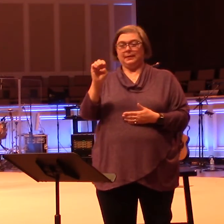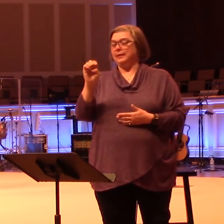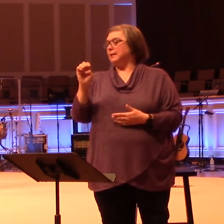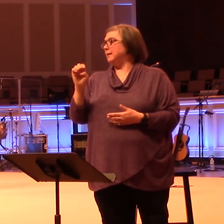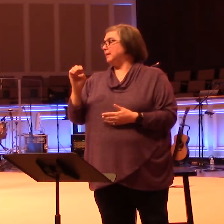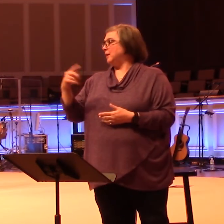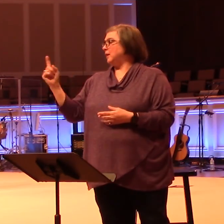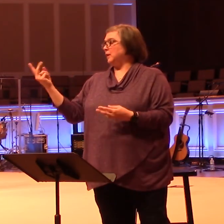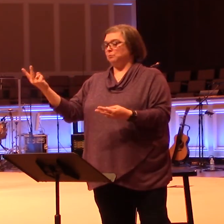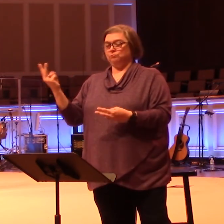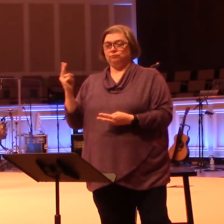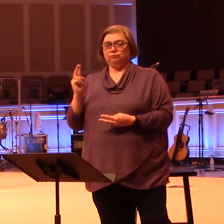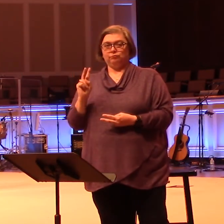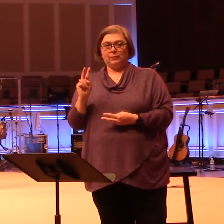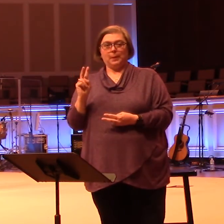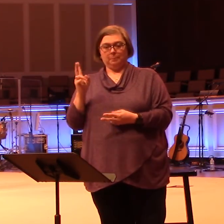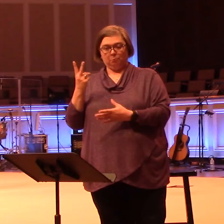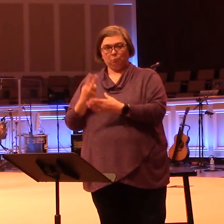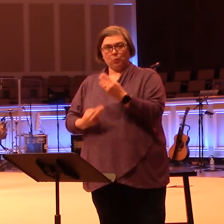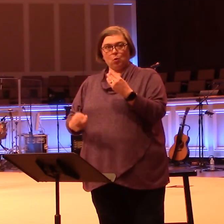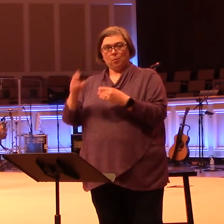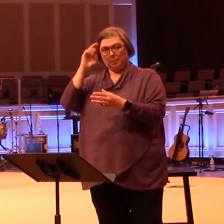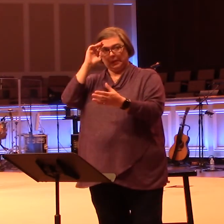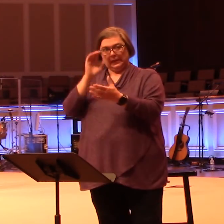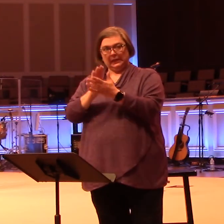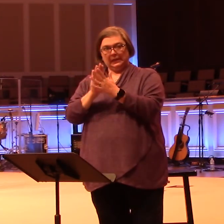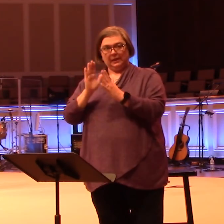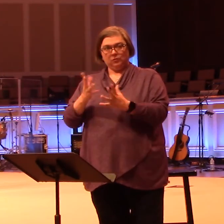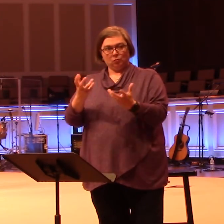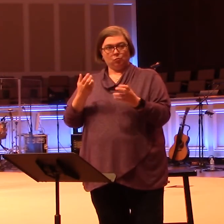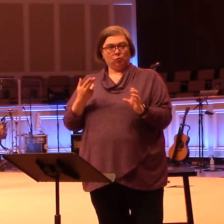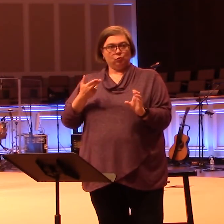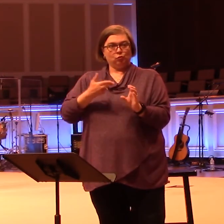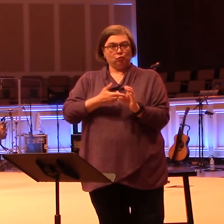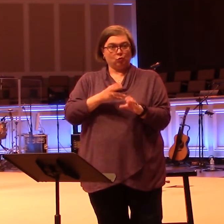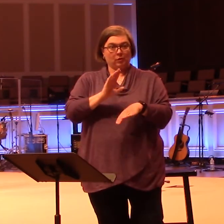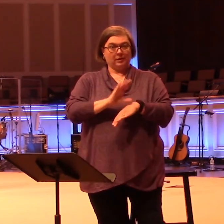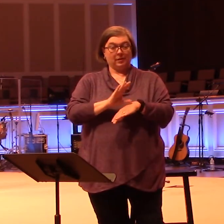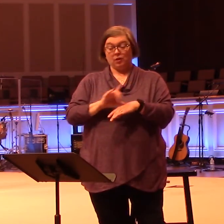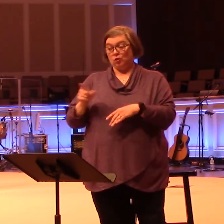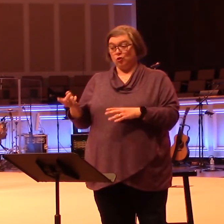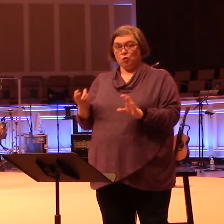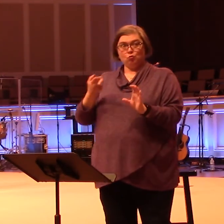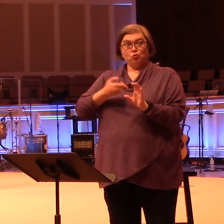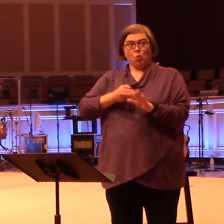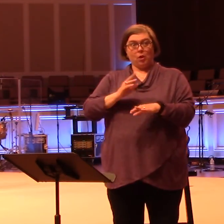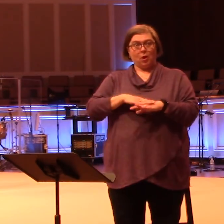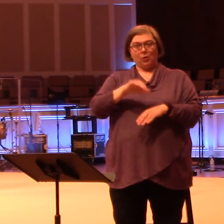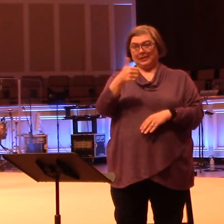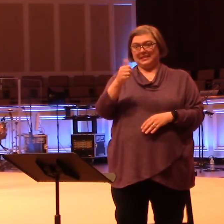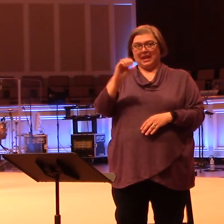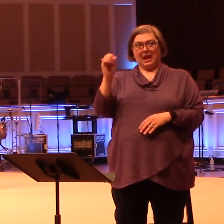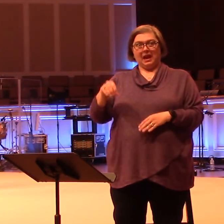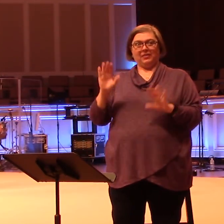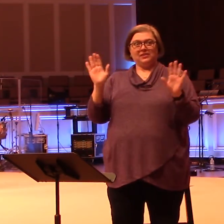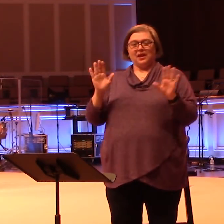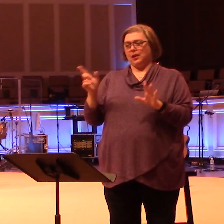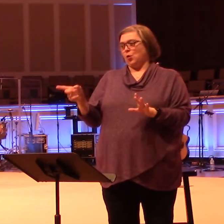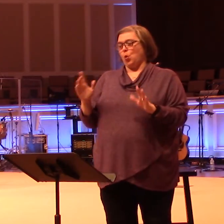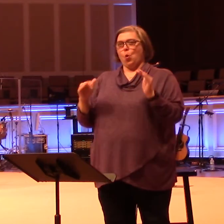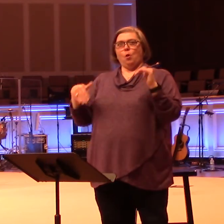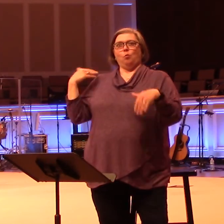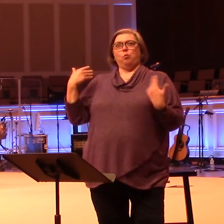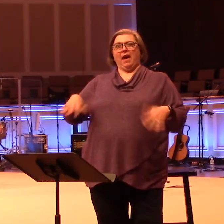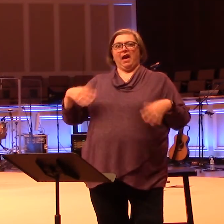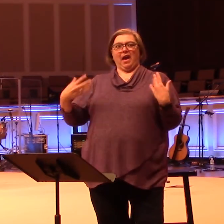forward this morning as believers in the Lord Jesus Christ to join our church. And I told them, if you'll join on a tithing Sunday, you just took it to the next